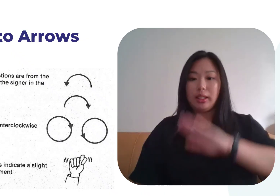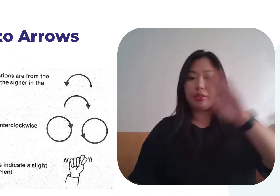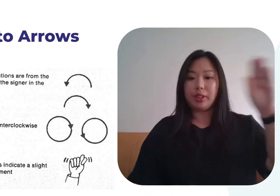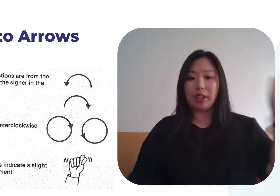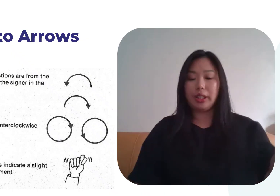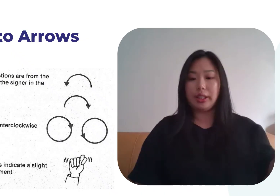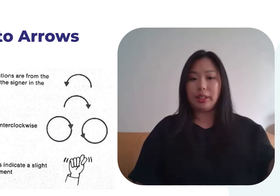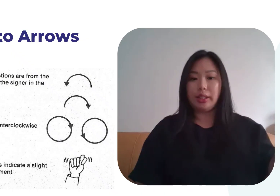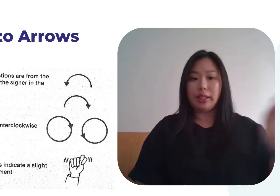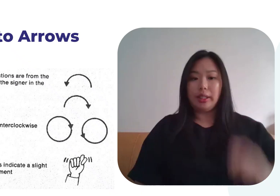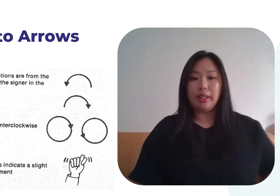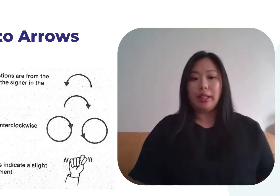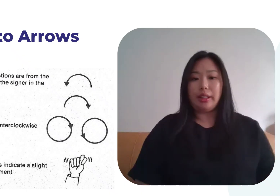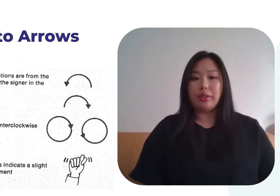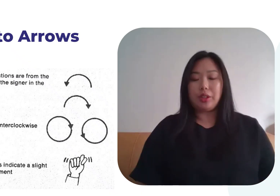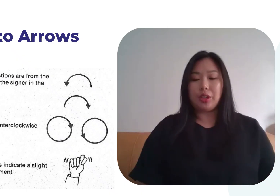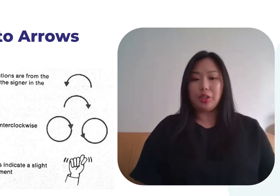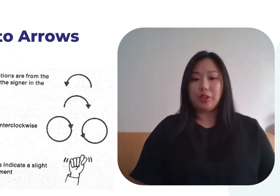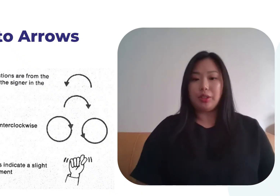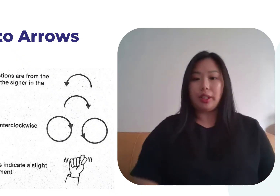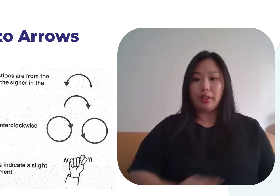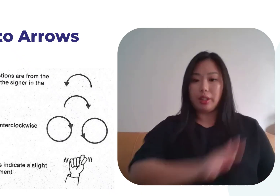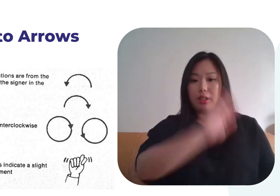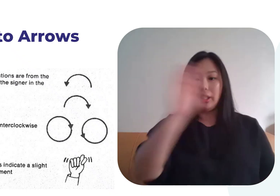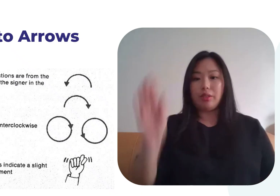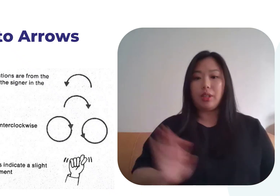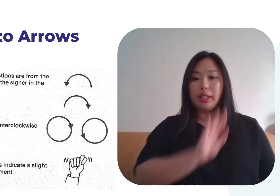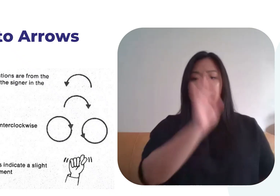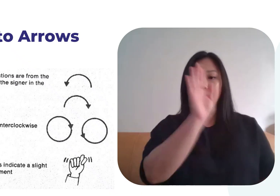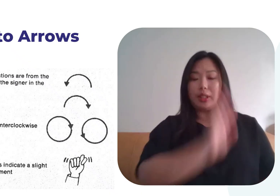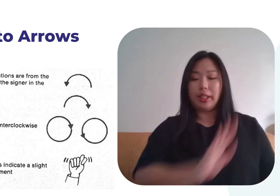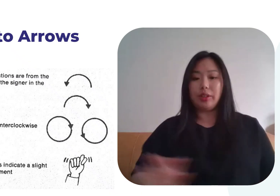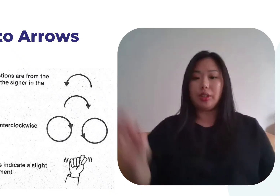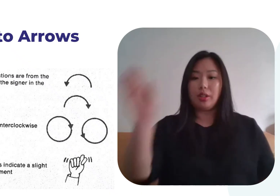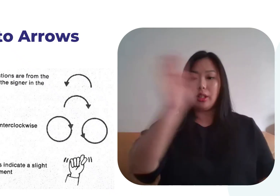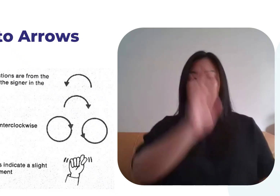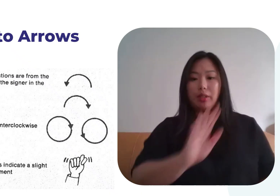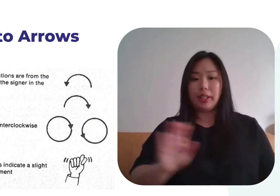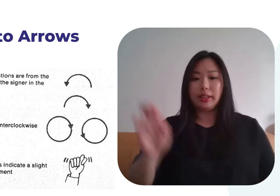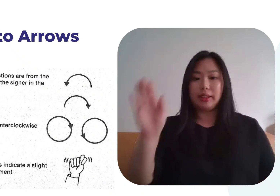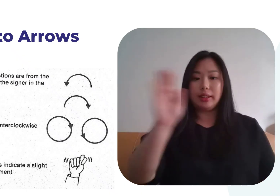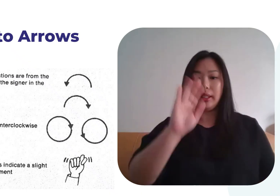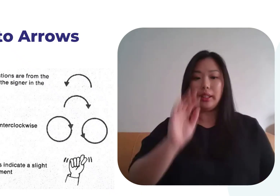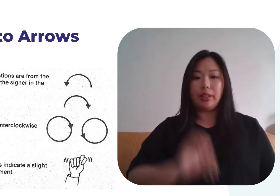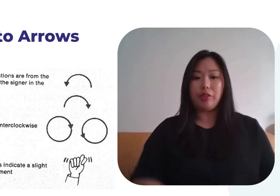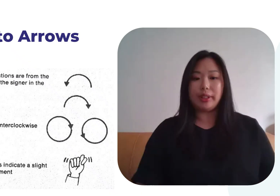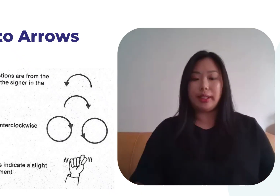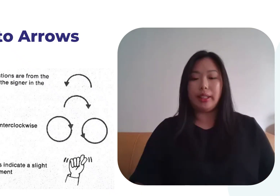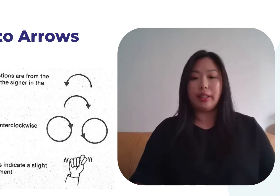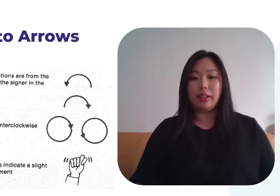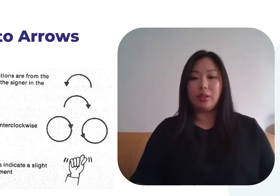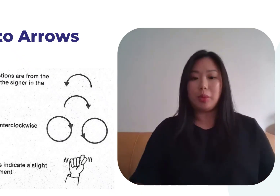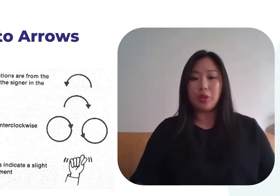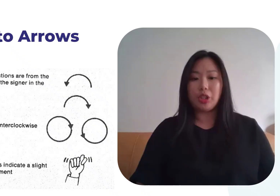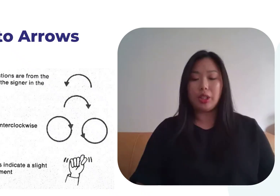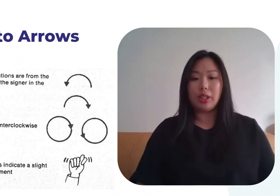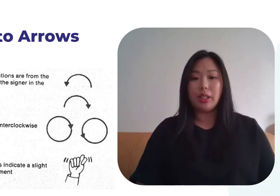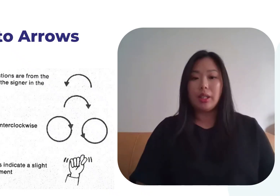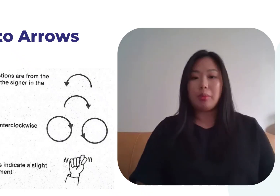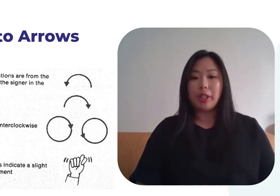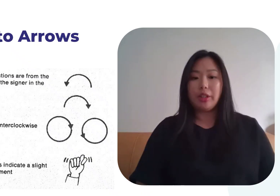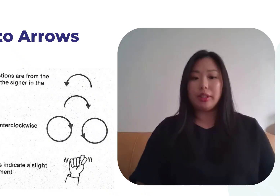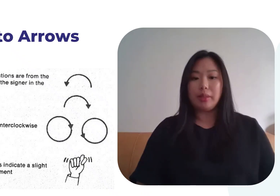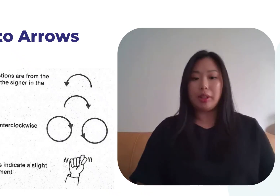a left arc, and it also shows you either clockwise or counterclockwise. And then if you see the little